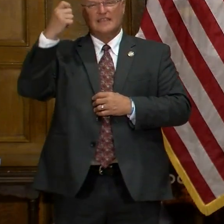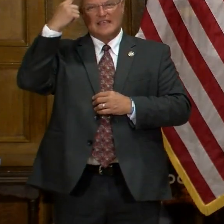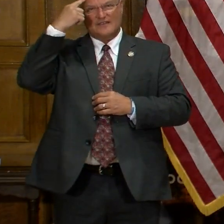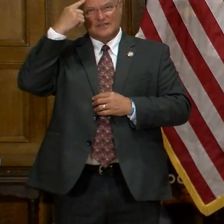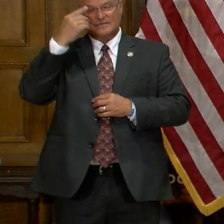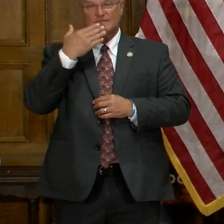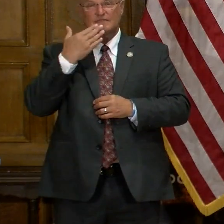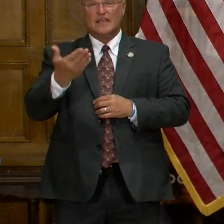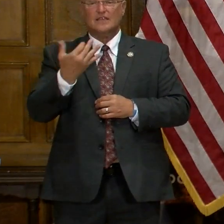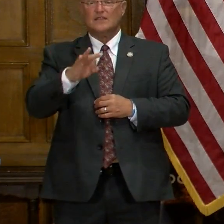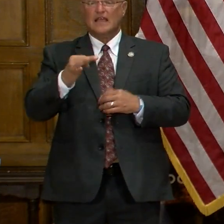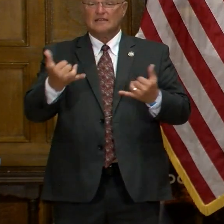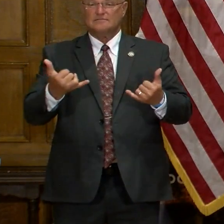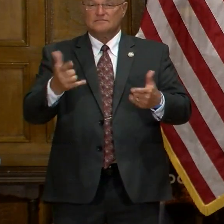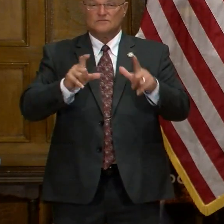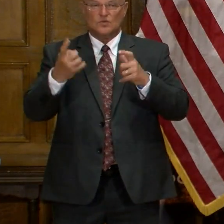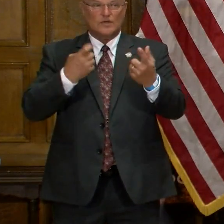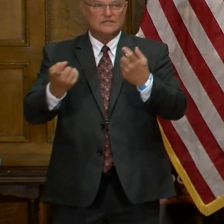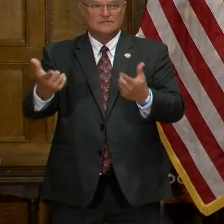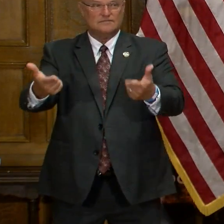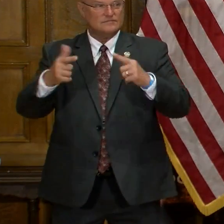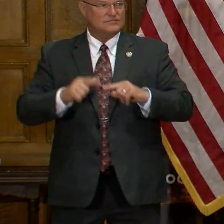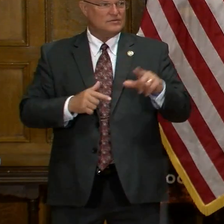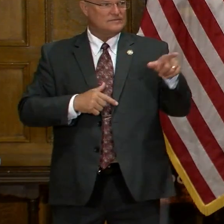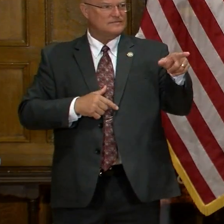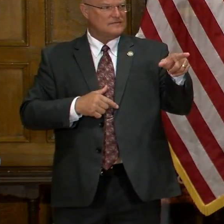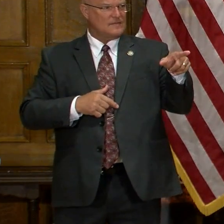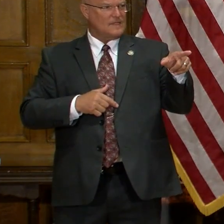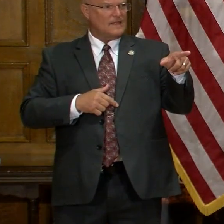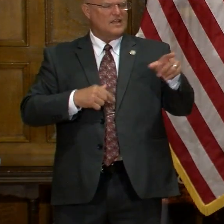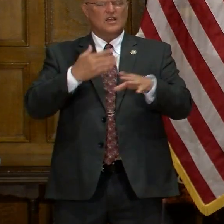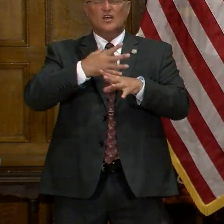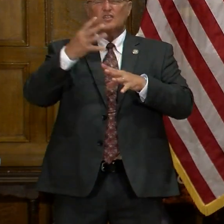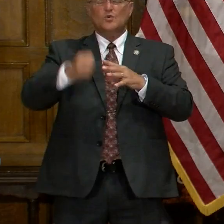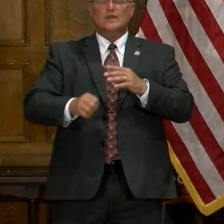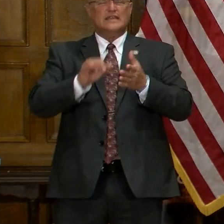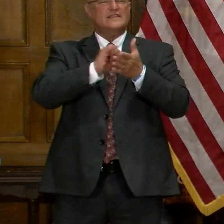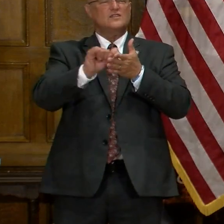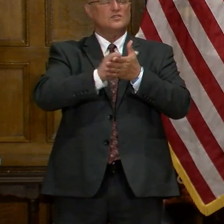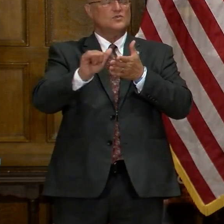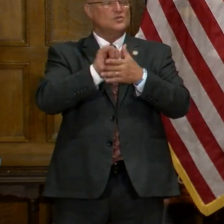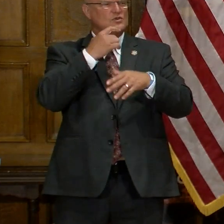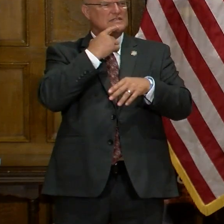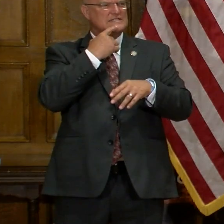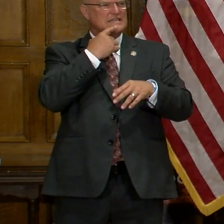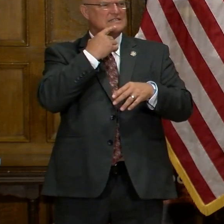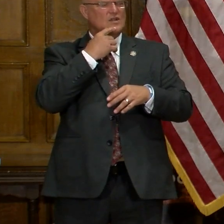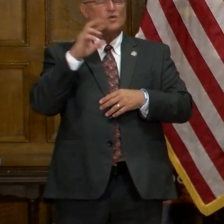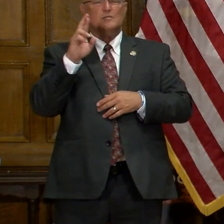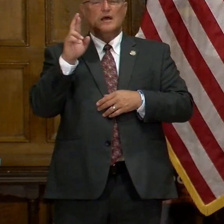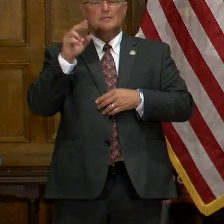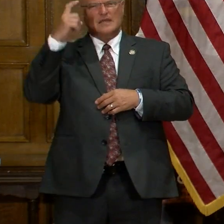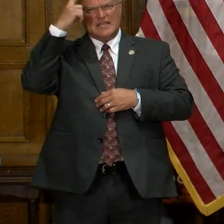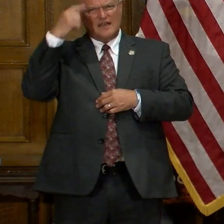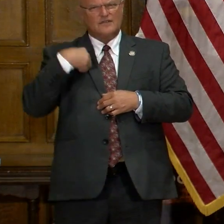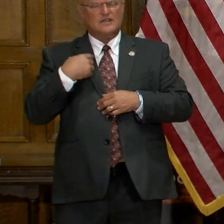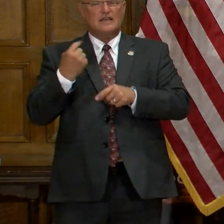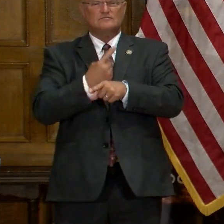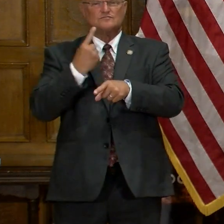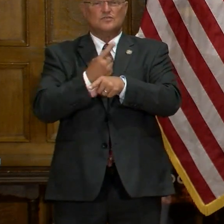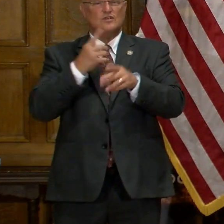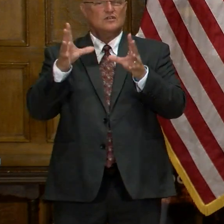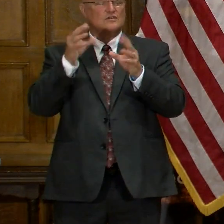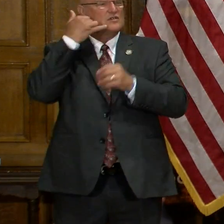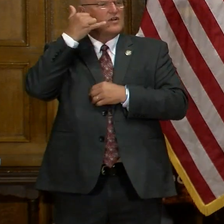Thank you, Mitchell. With that, we'll take any questions. Over the weekend, the New York Times reported that there was a group of Republican governors that had been holding regular